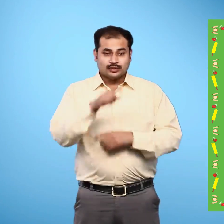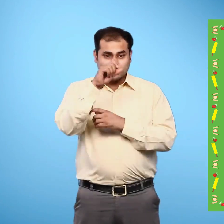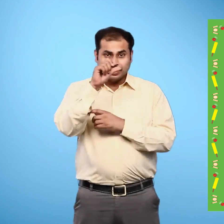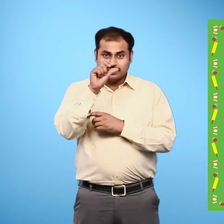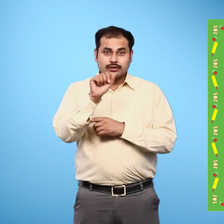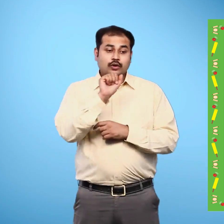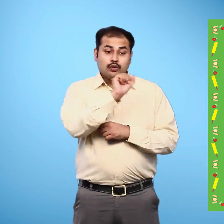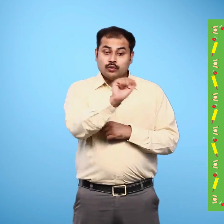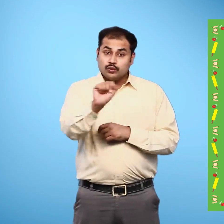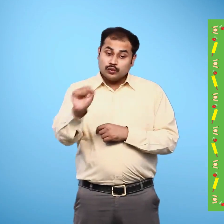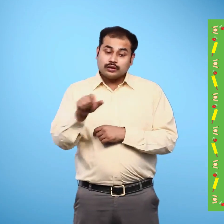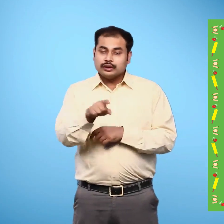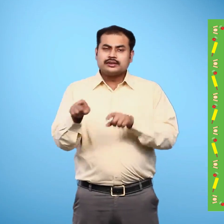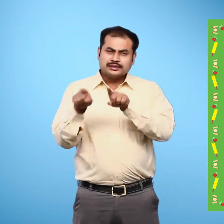Try doing these with your coin.